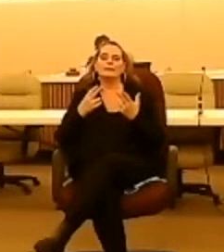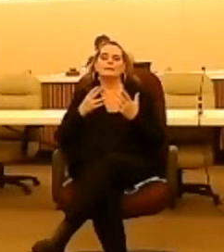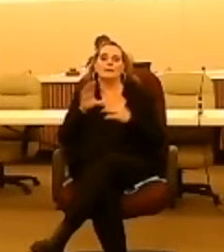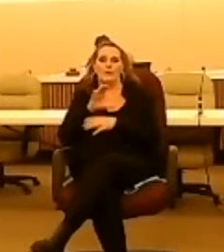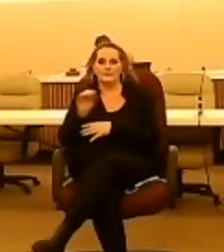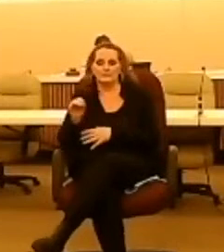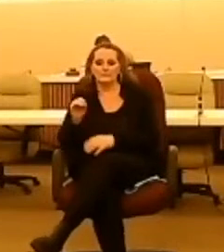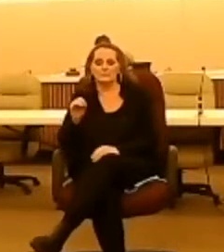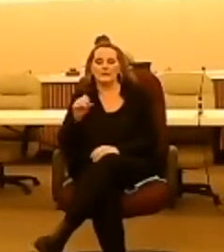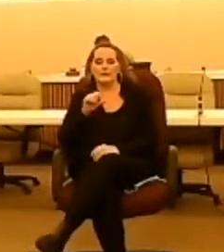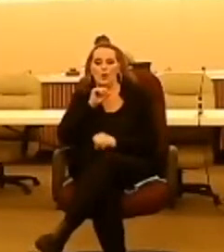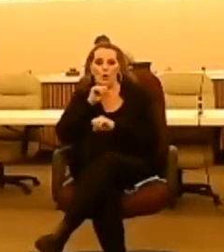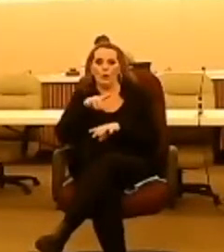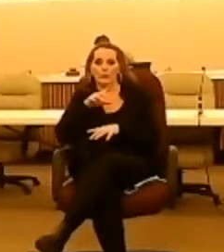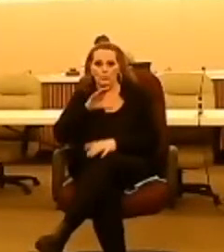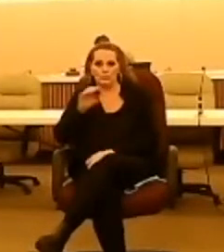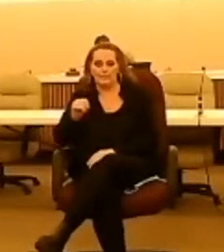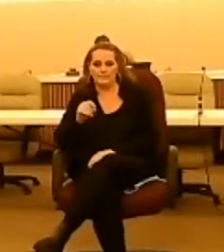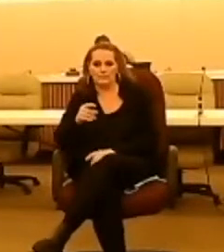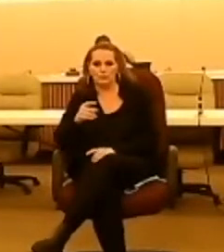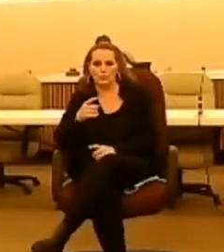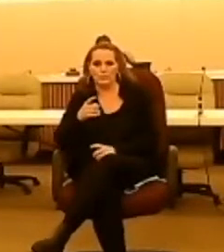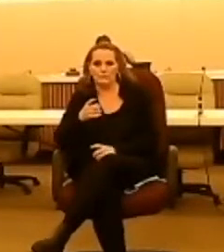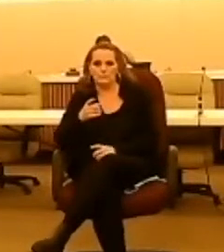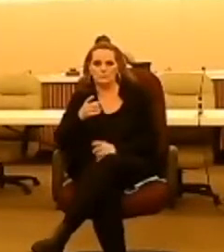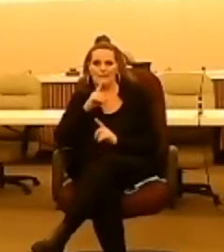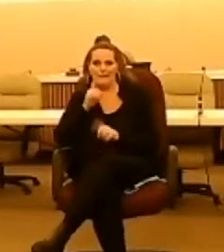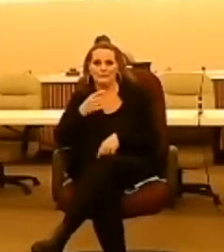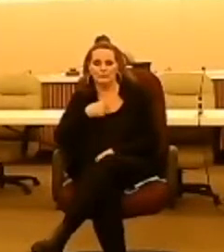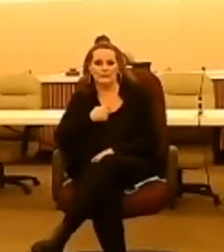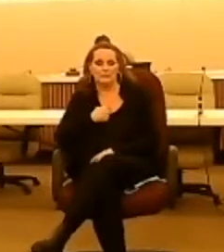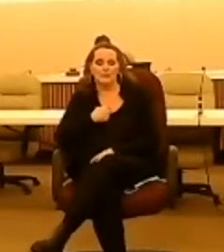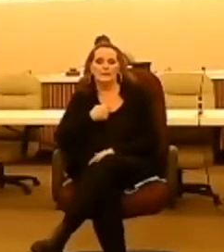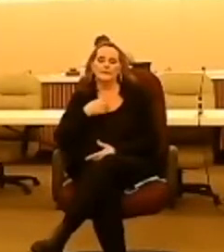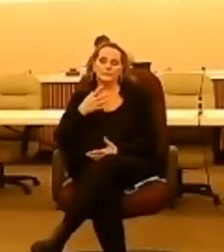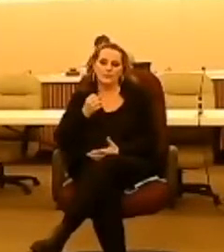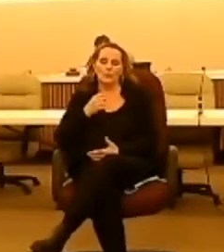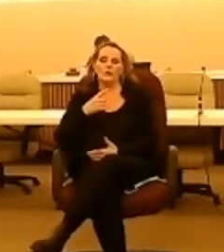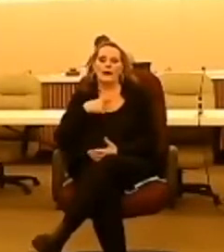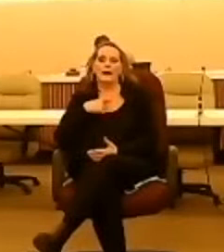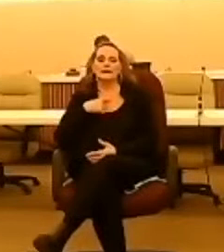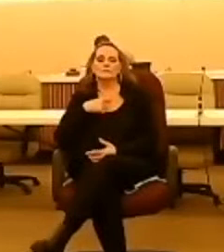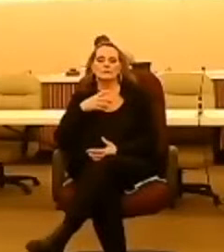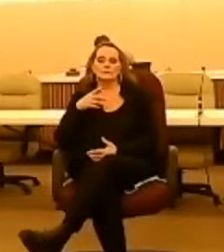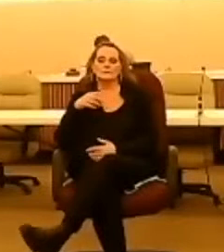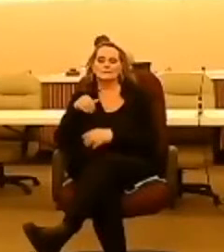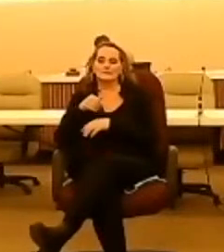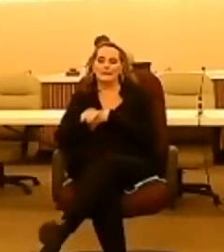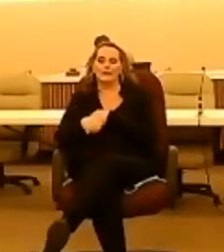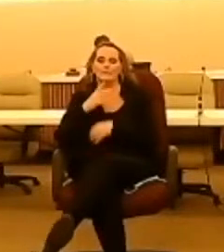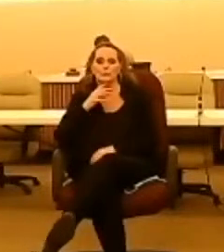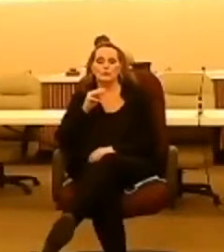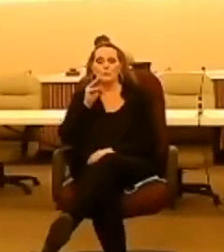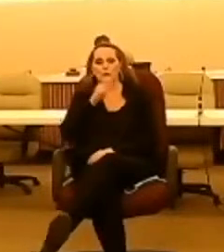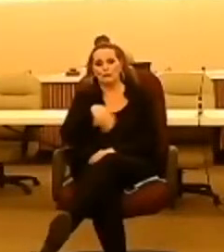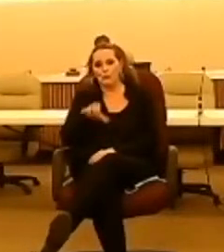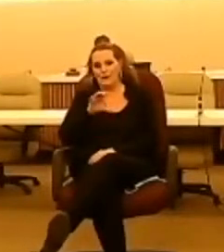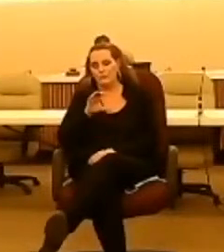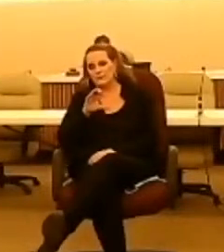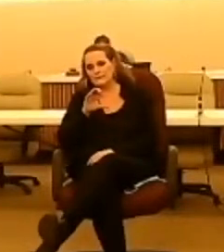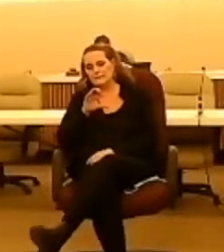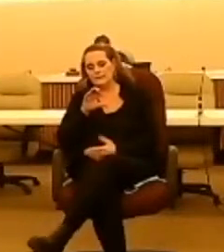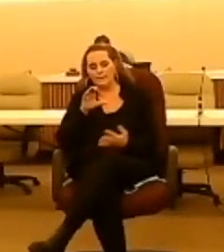me an answer. So I basically just pointed them to the Monroe County.